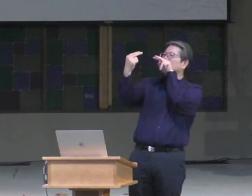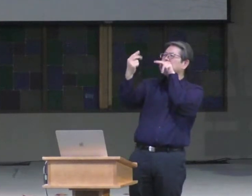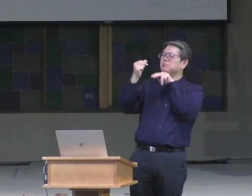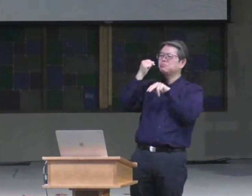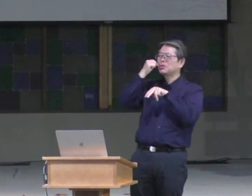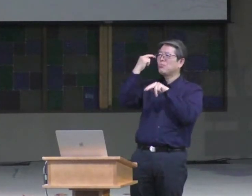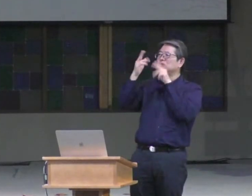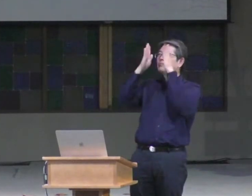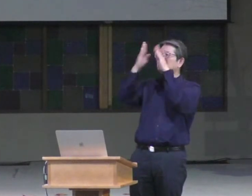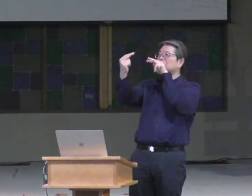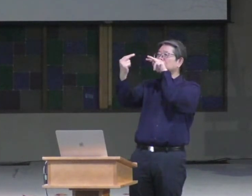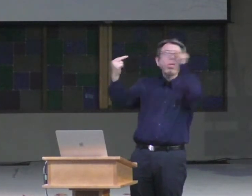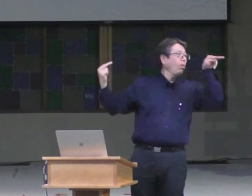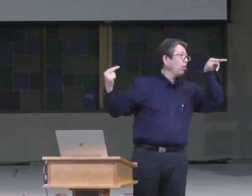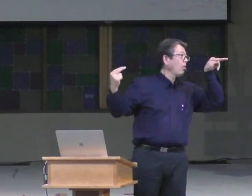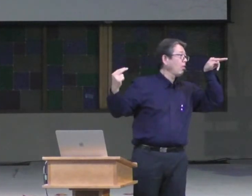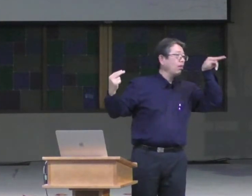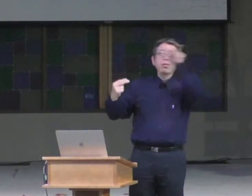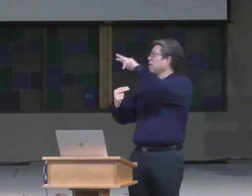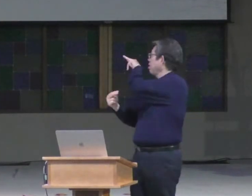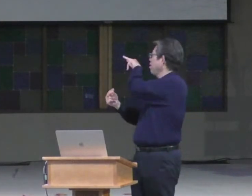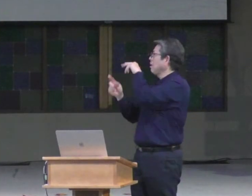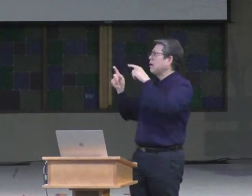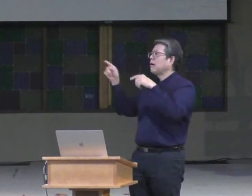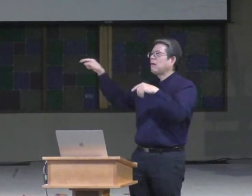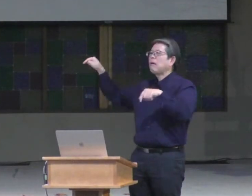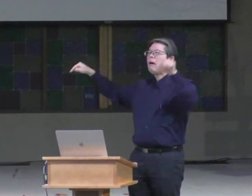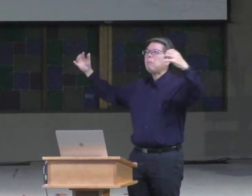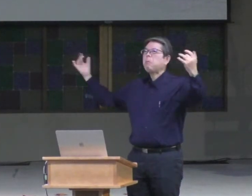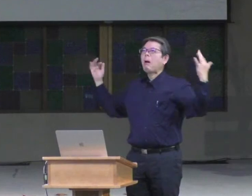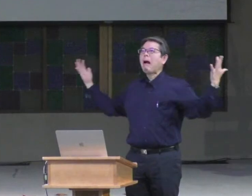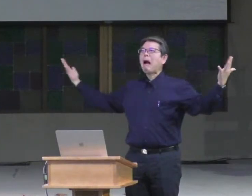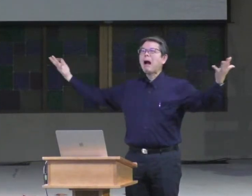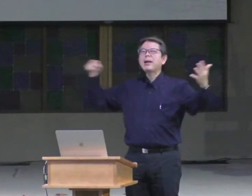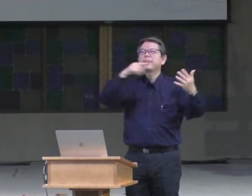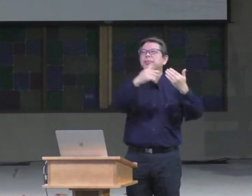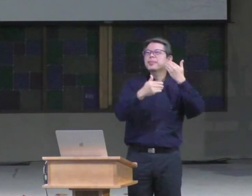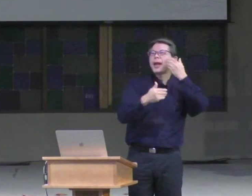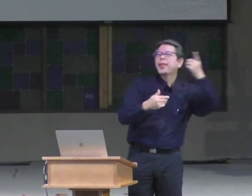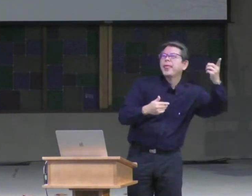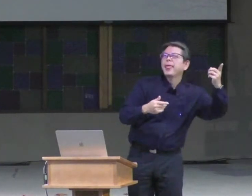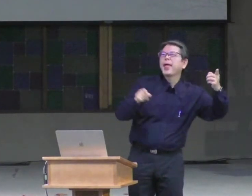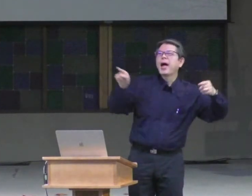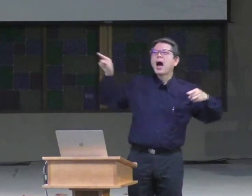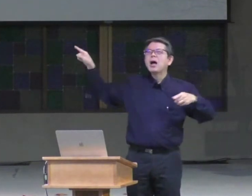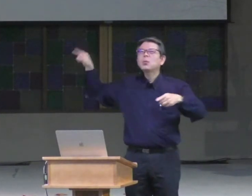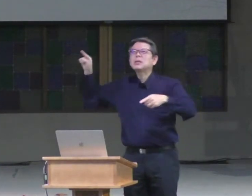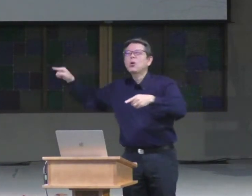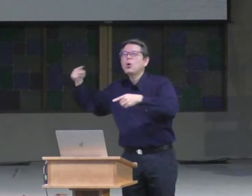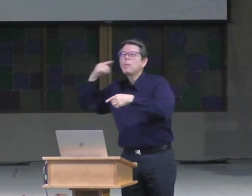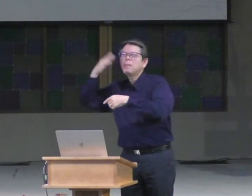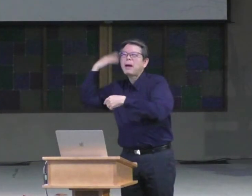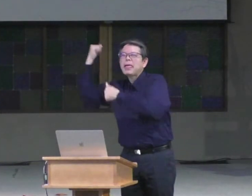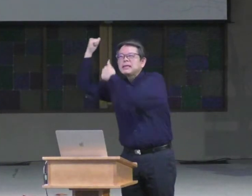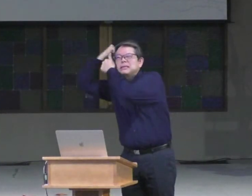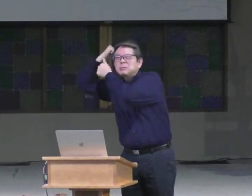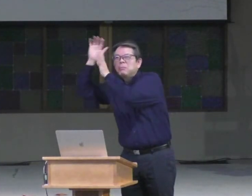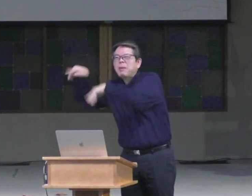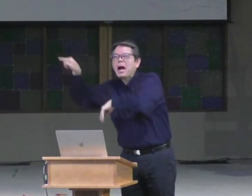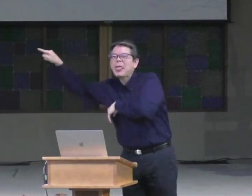crowd, would the deaf person have been watching Jesus? He'd have been like looking at the crowd. I wonder who's that? Oh, there's that person. Oh, that person.